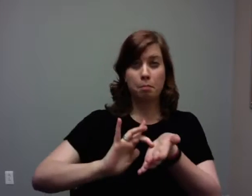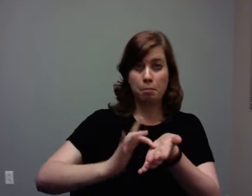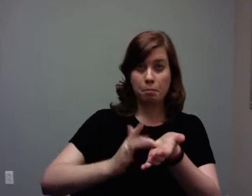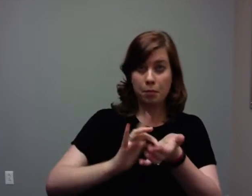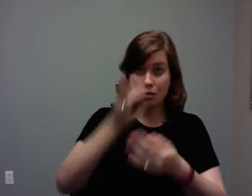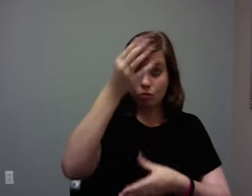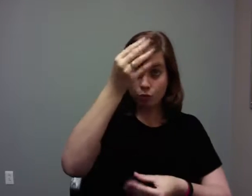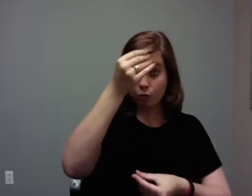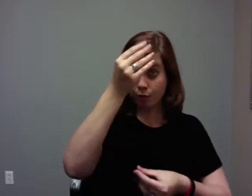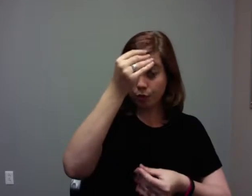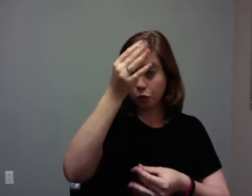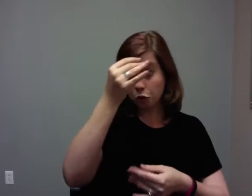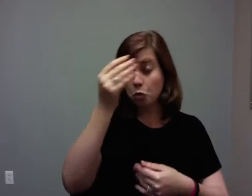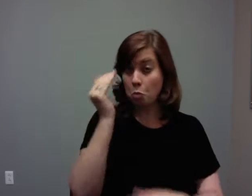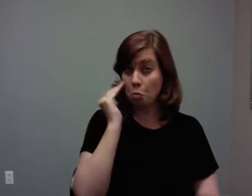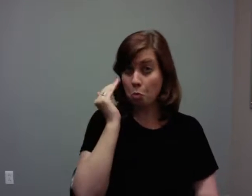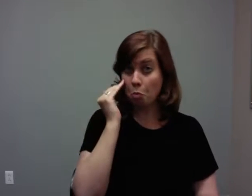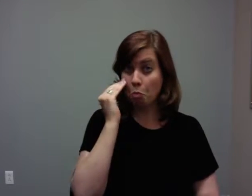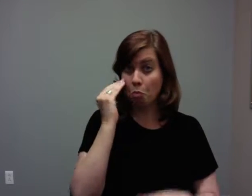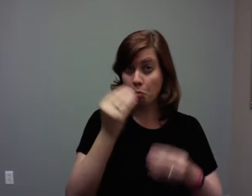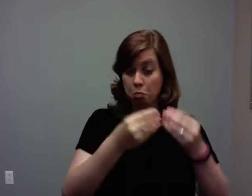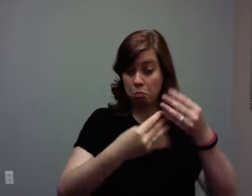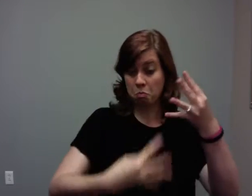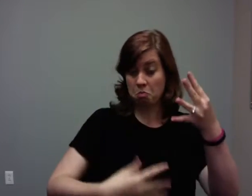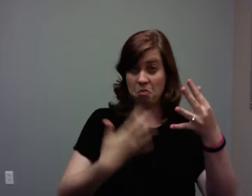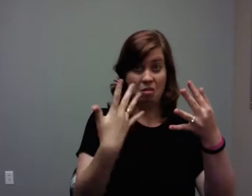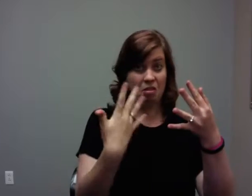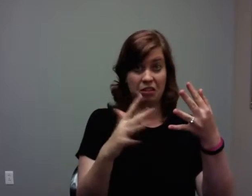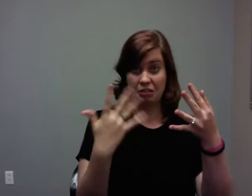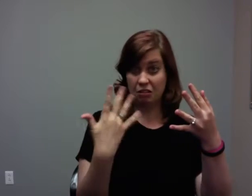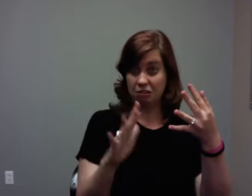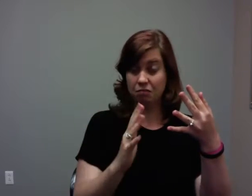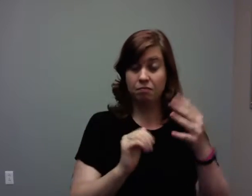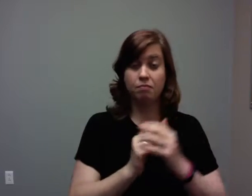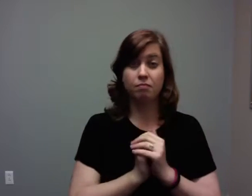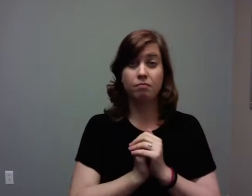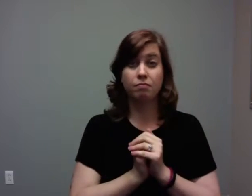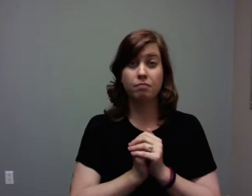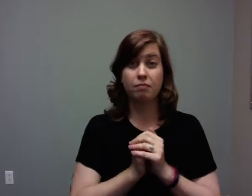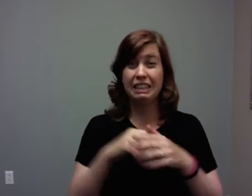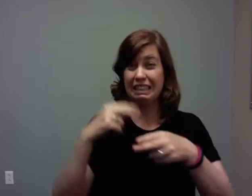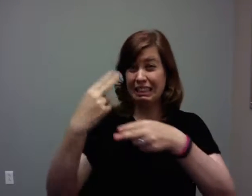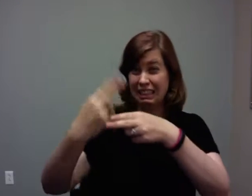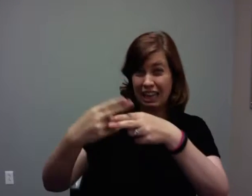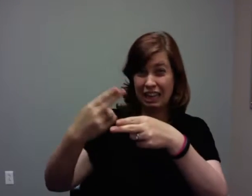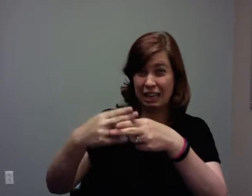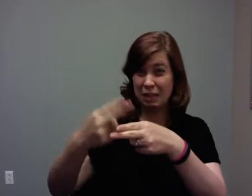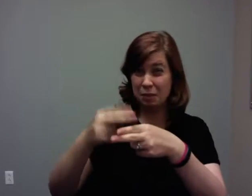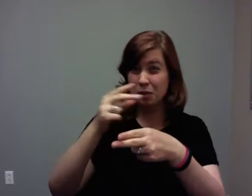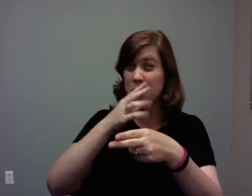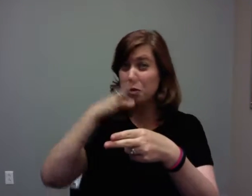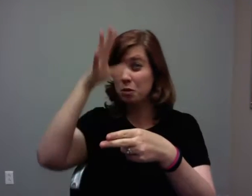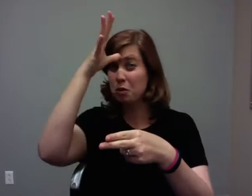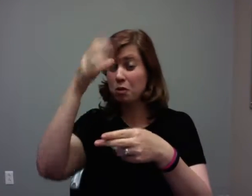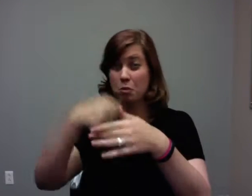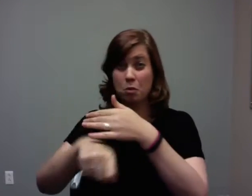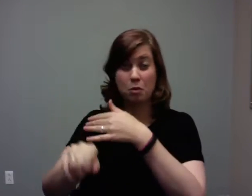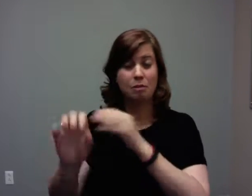very much. And that was it. I didn't have any names. I didn't have any other information at all. I registered on